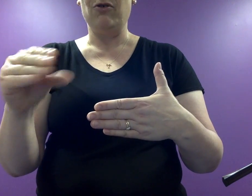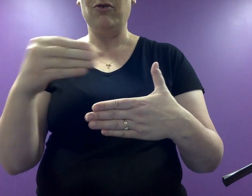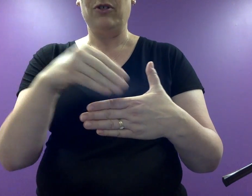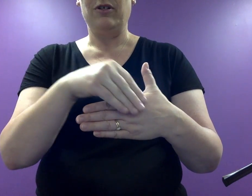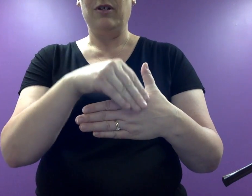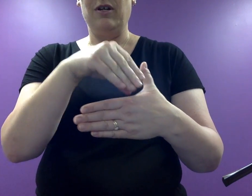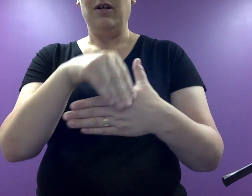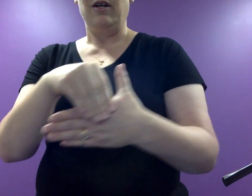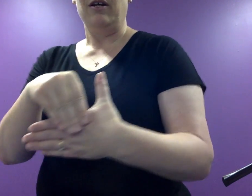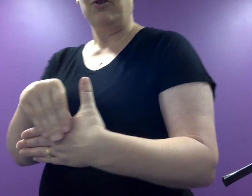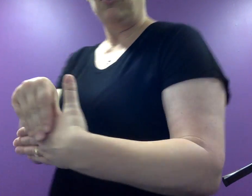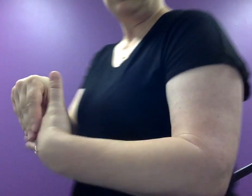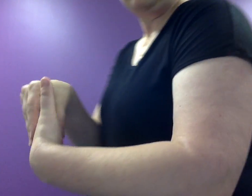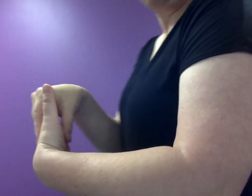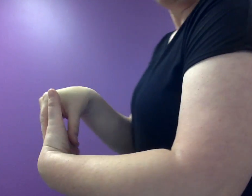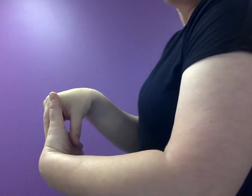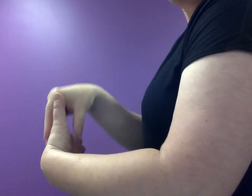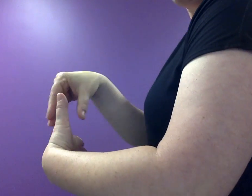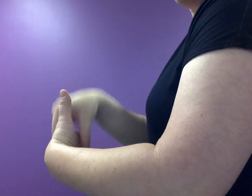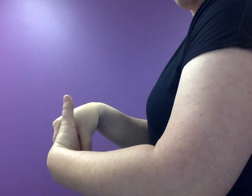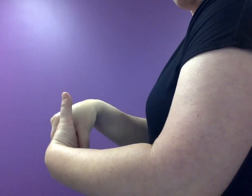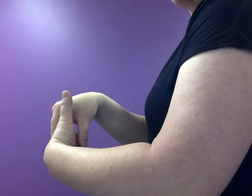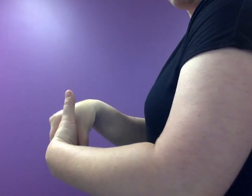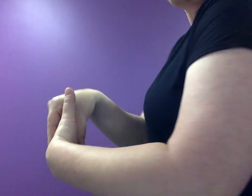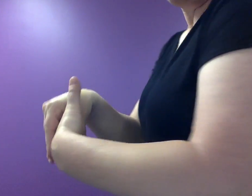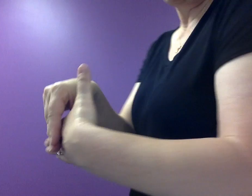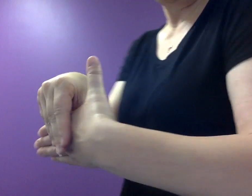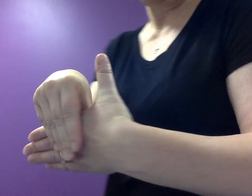fingers. And you're going to simply put them on top of your hand.